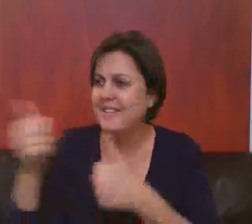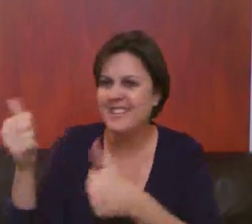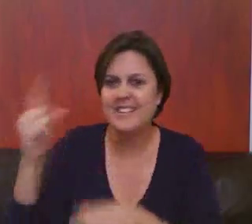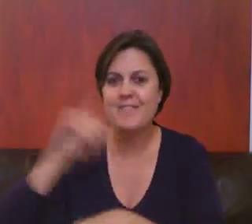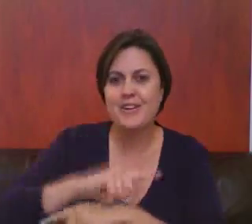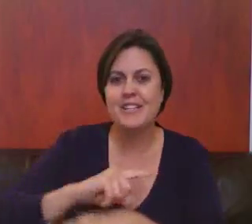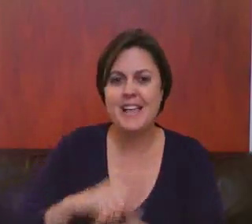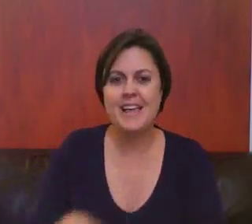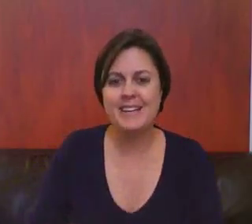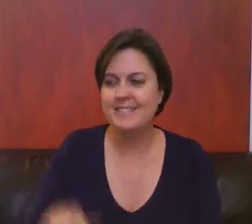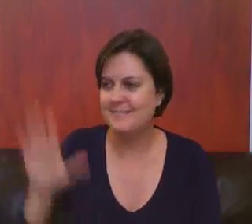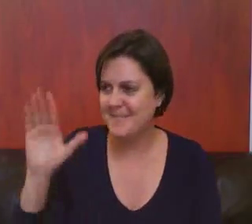Bye-bye.